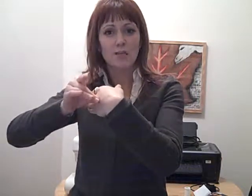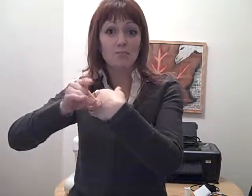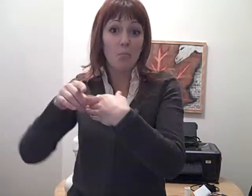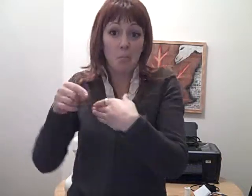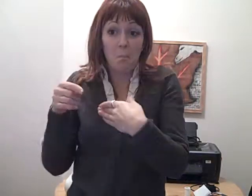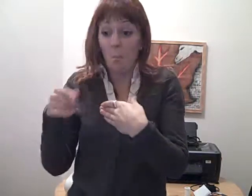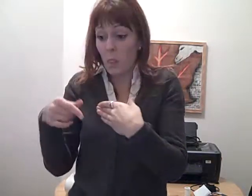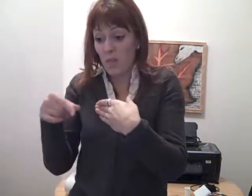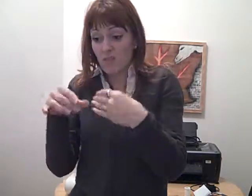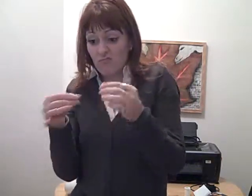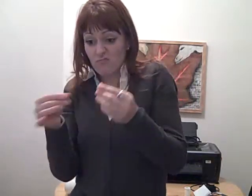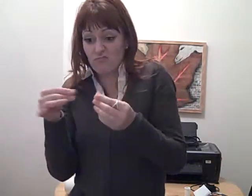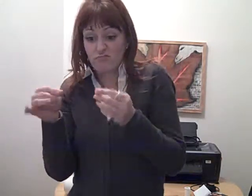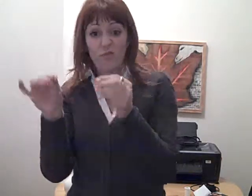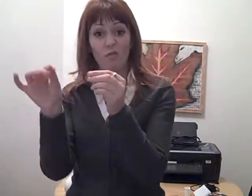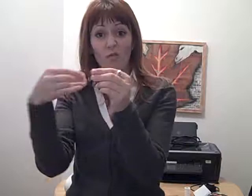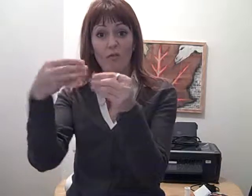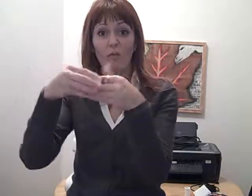power plant of tomorrow